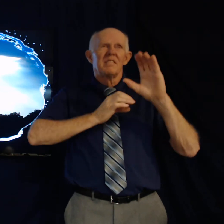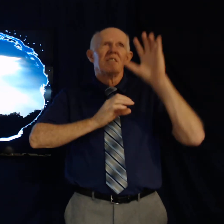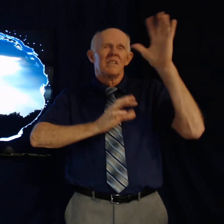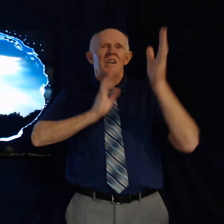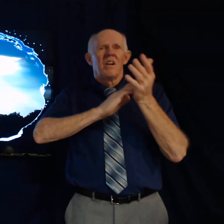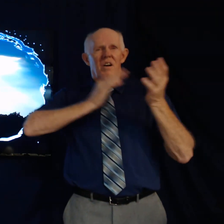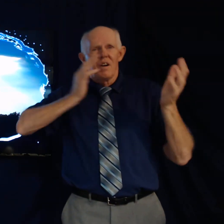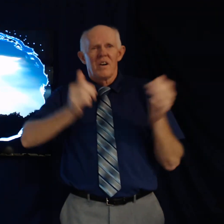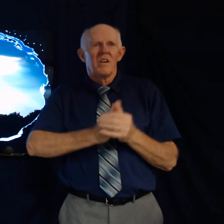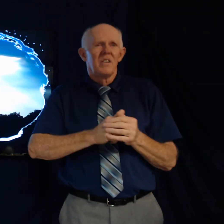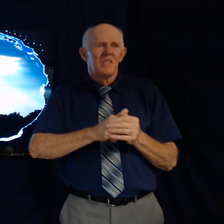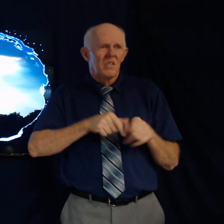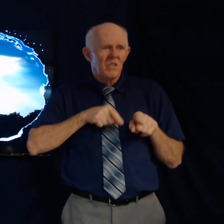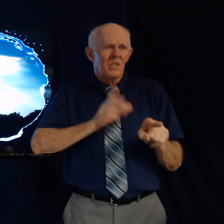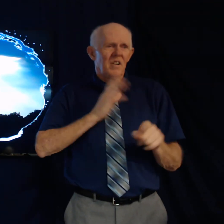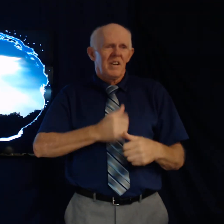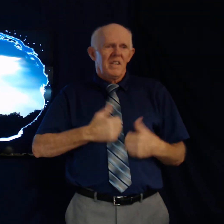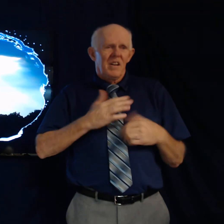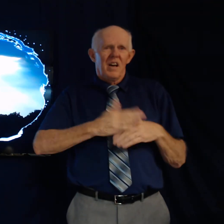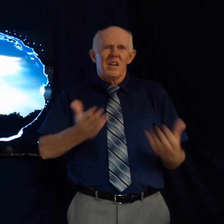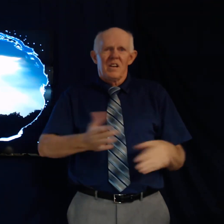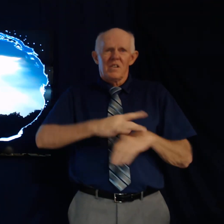we search for His glory.